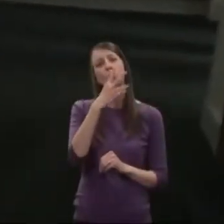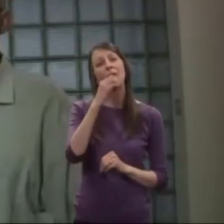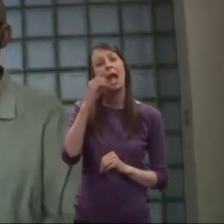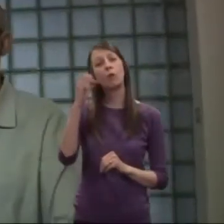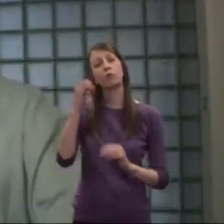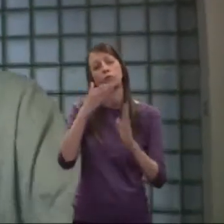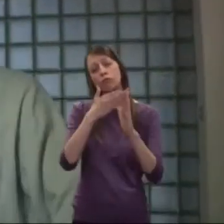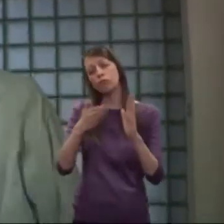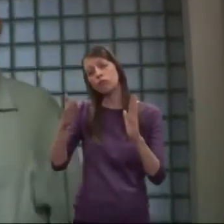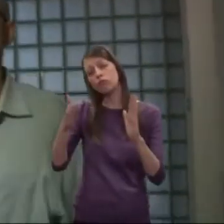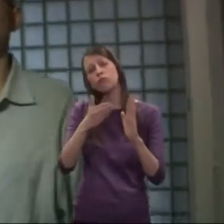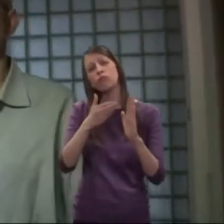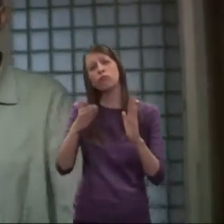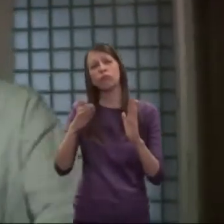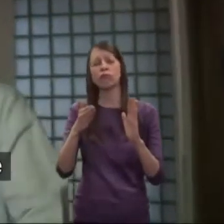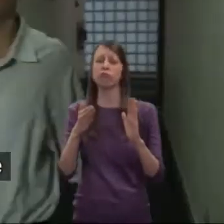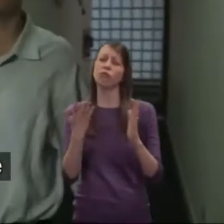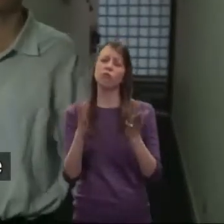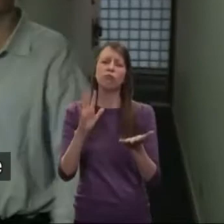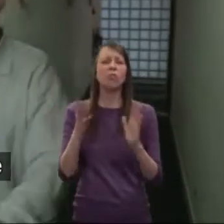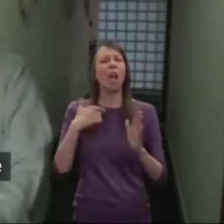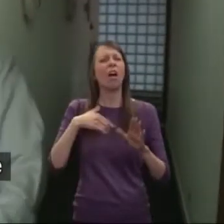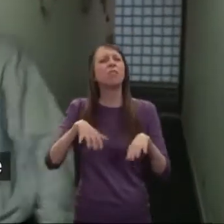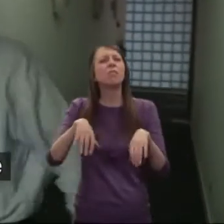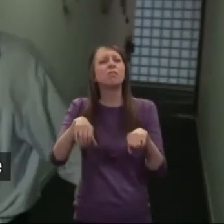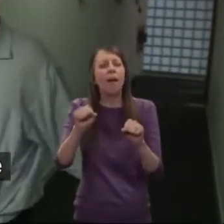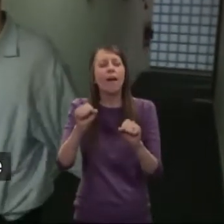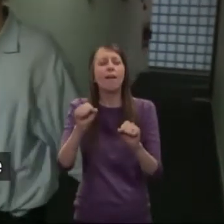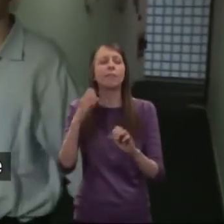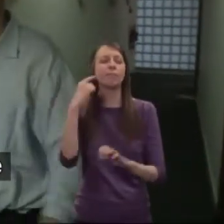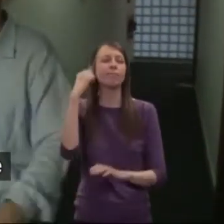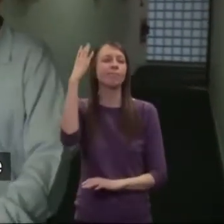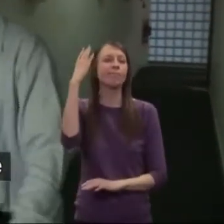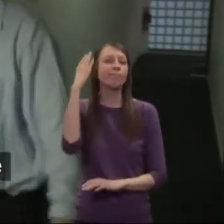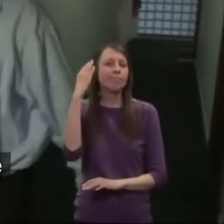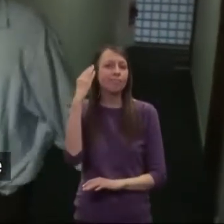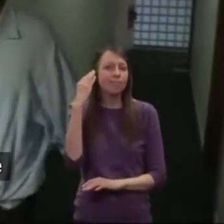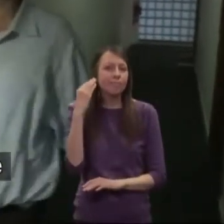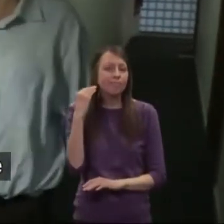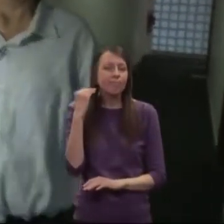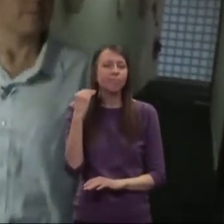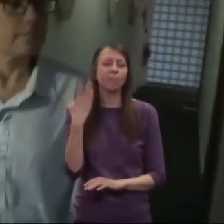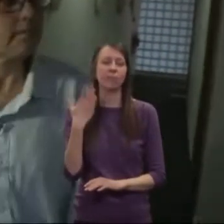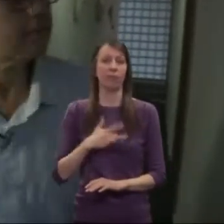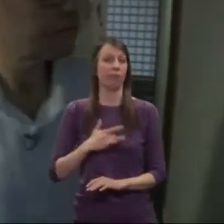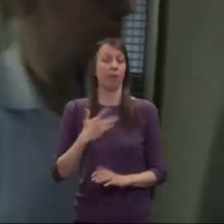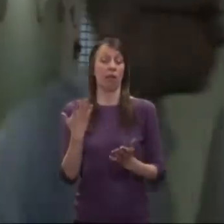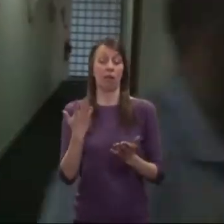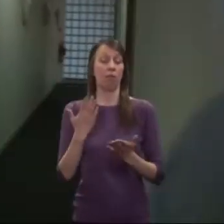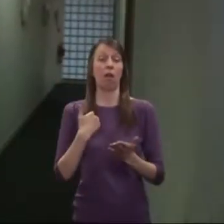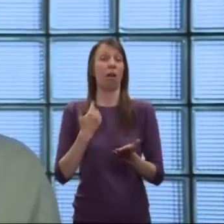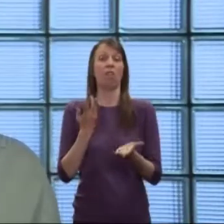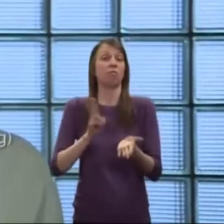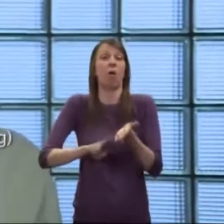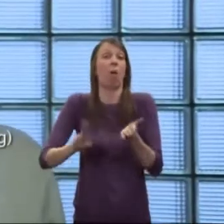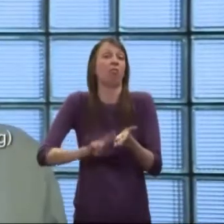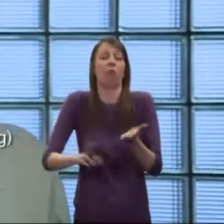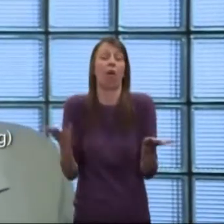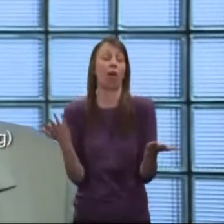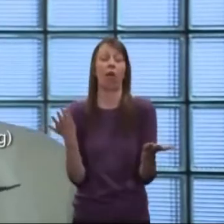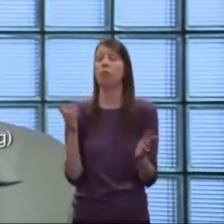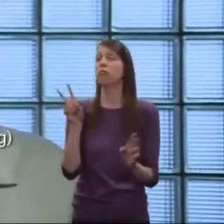Around about the middle 2000s, I began to experience hearing loss. I think I have